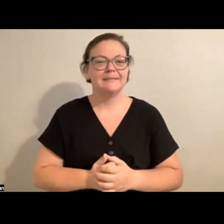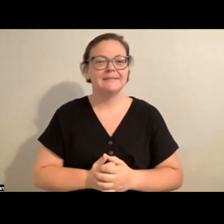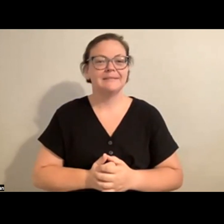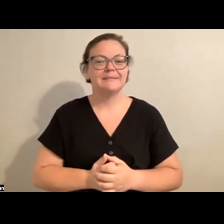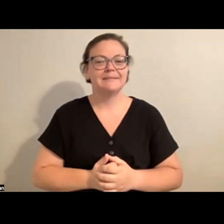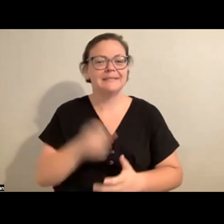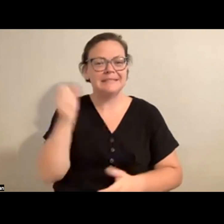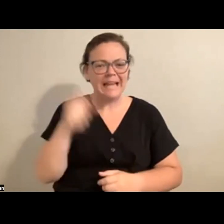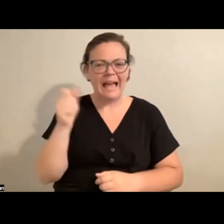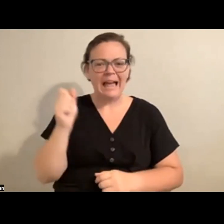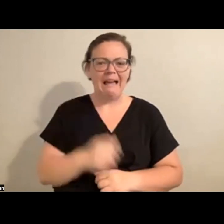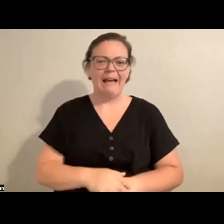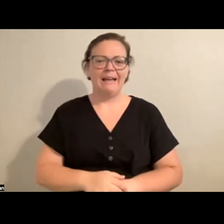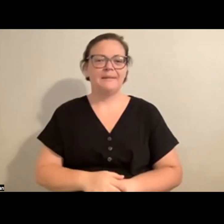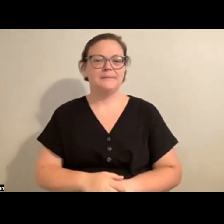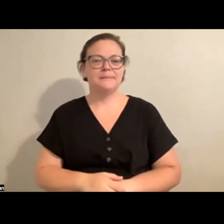Yeah.